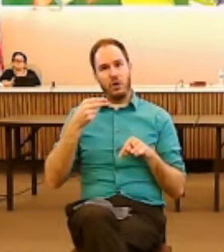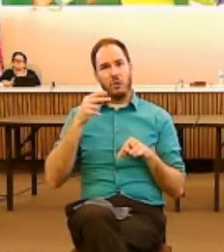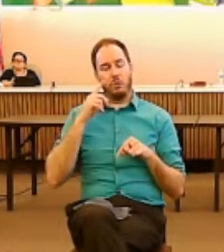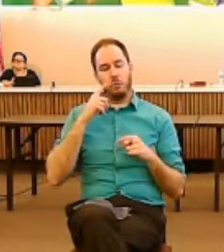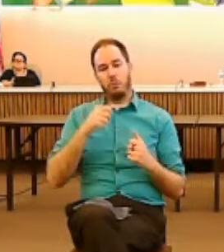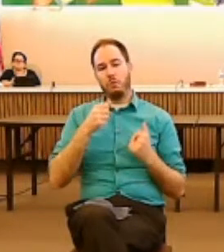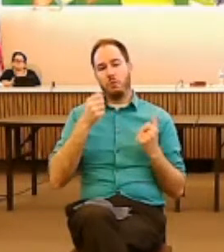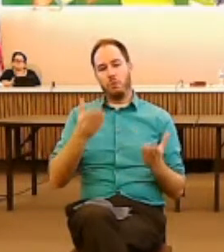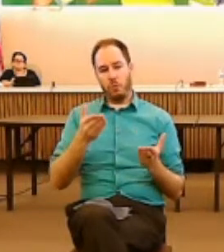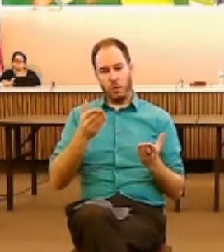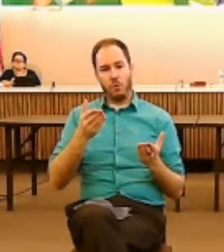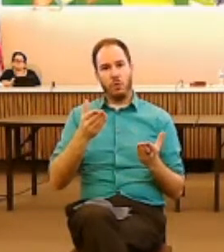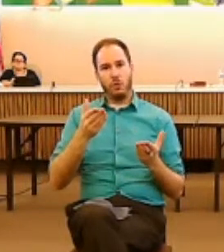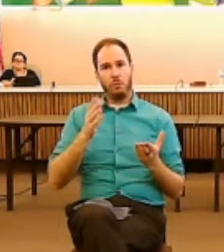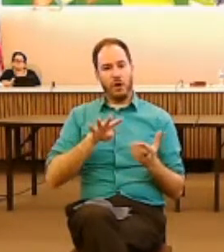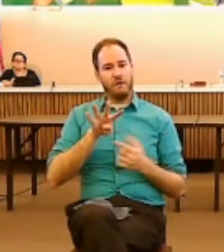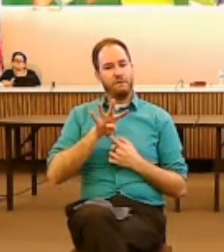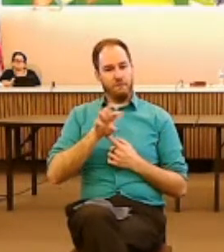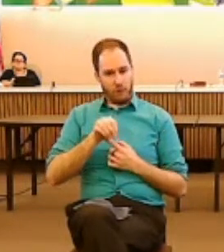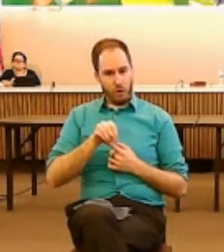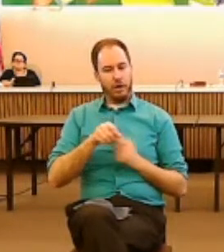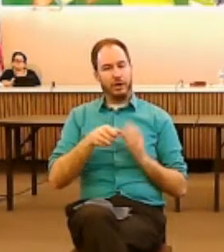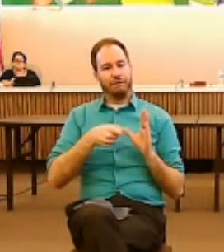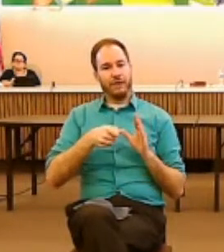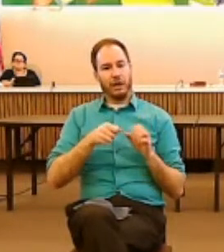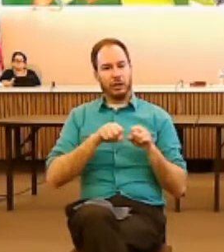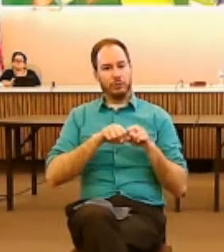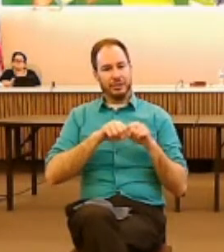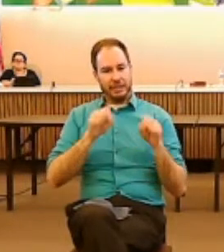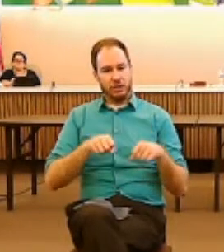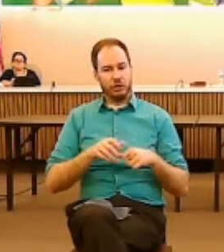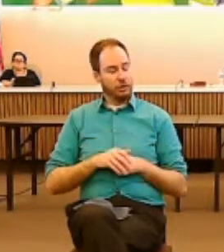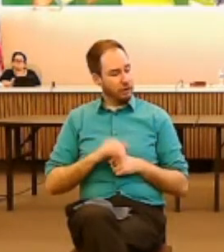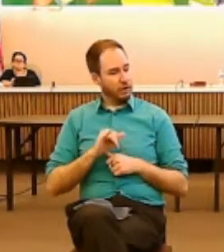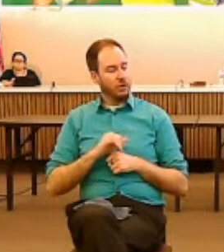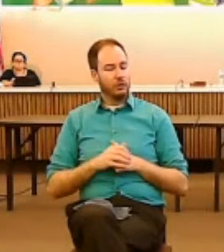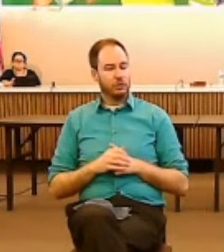we're proposing approximately 40. 40?